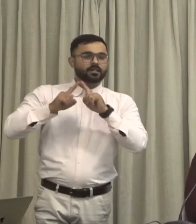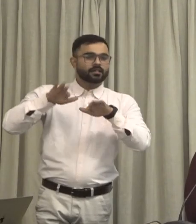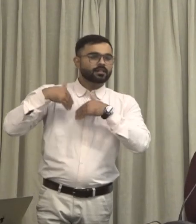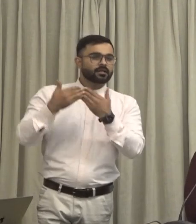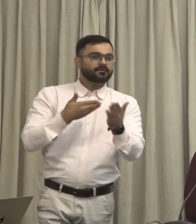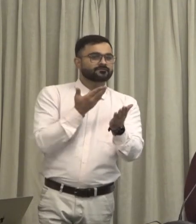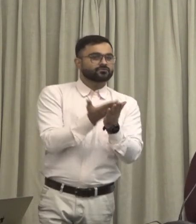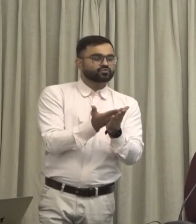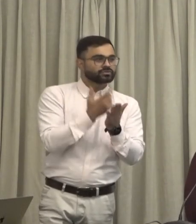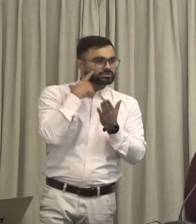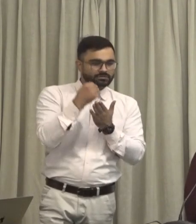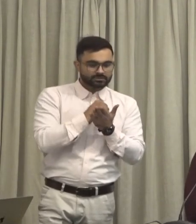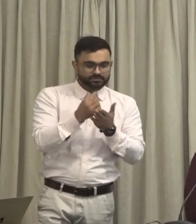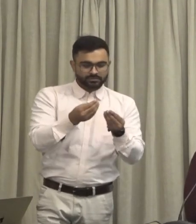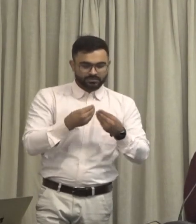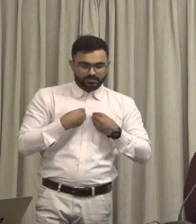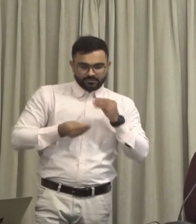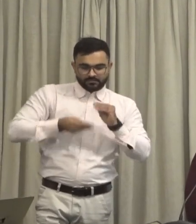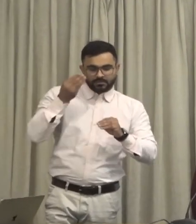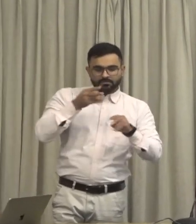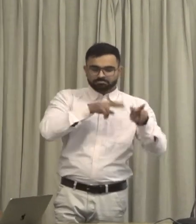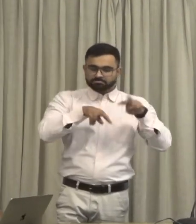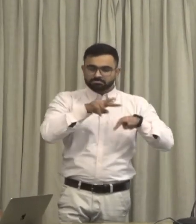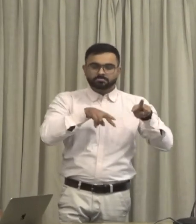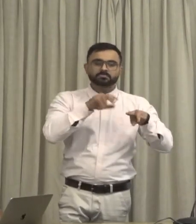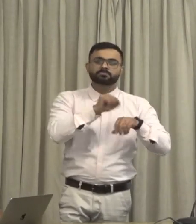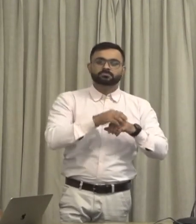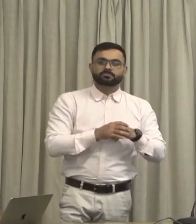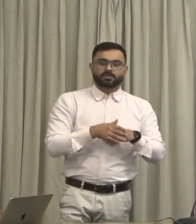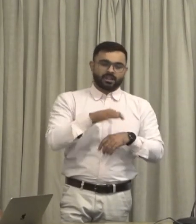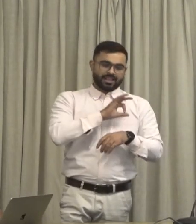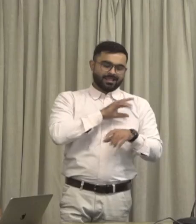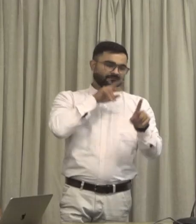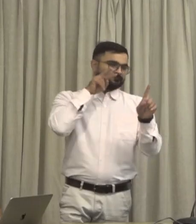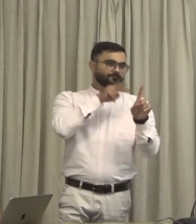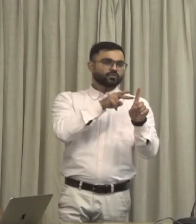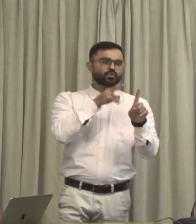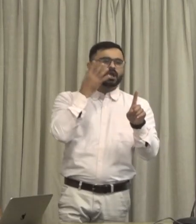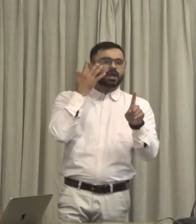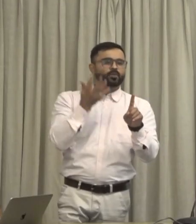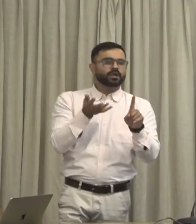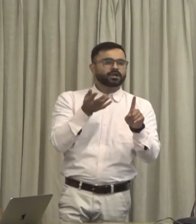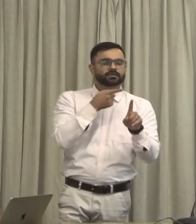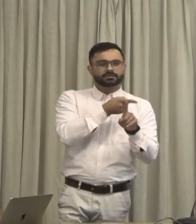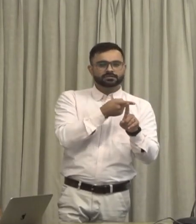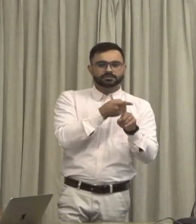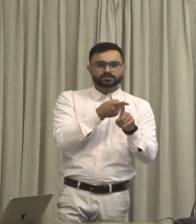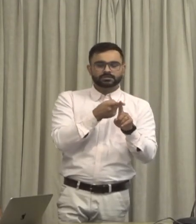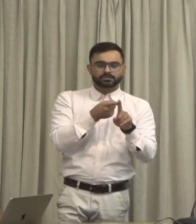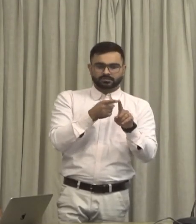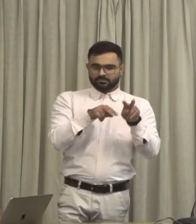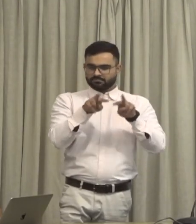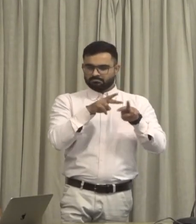case. I mean, I've tried to give a little bit of an overview, but I'd like your perspective on why, what is a